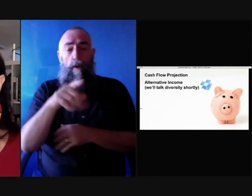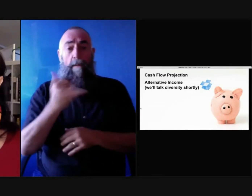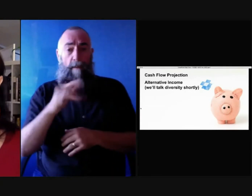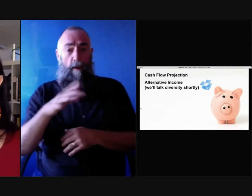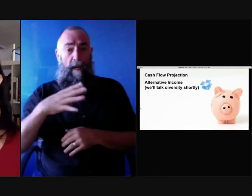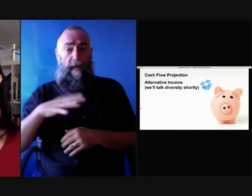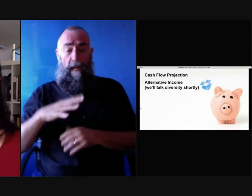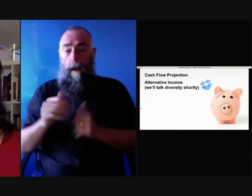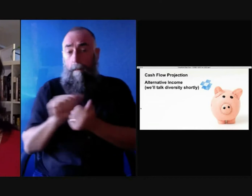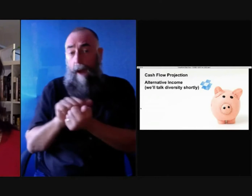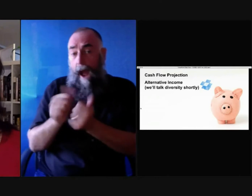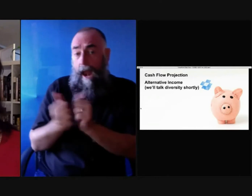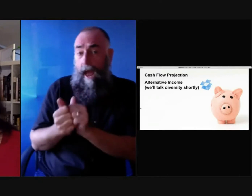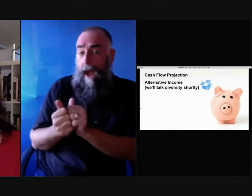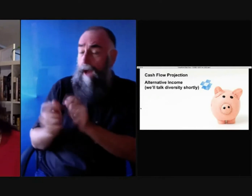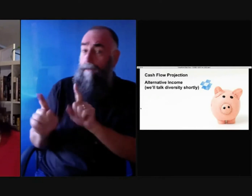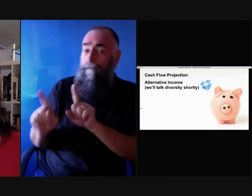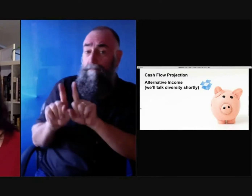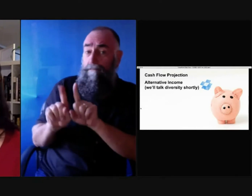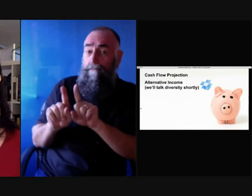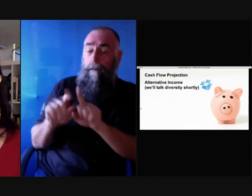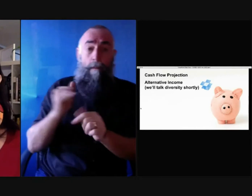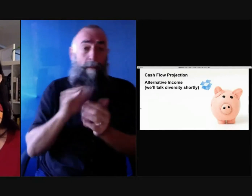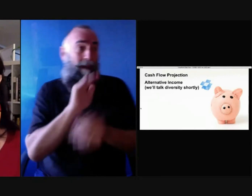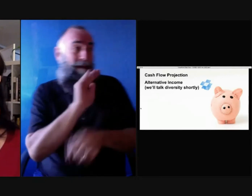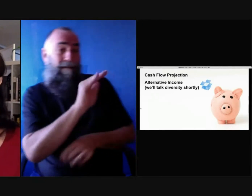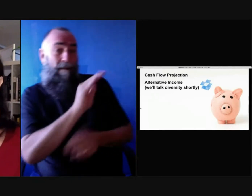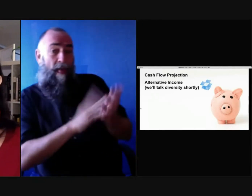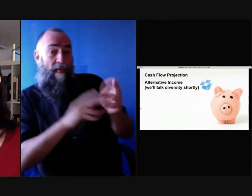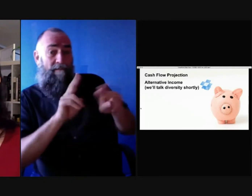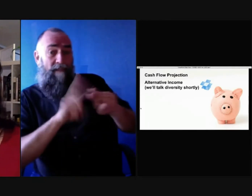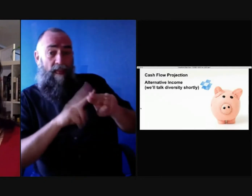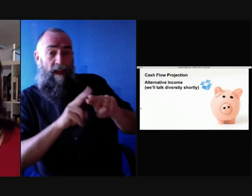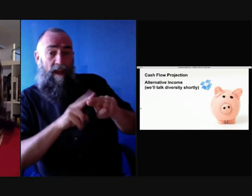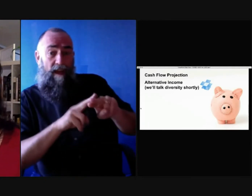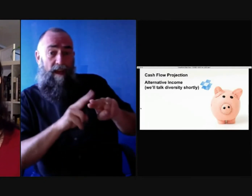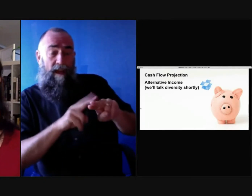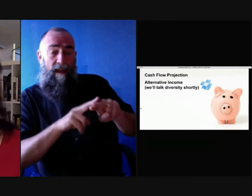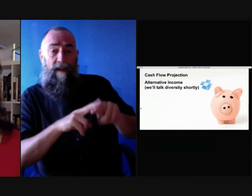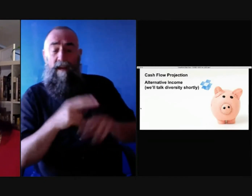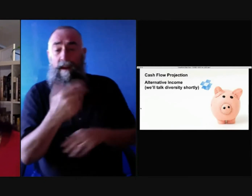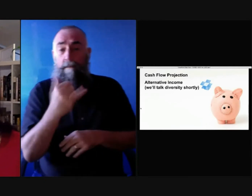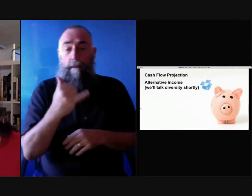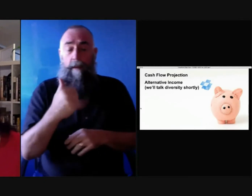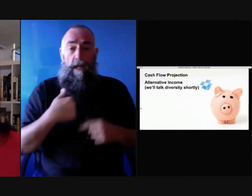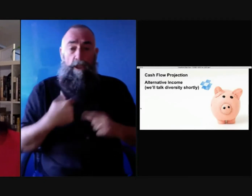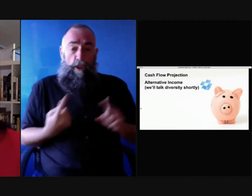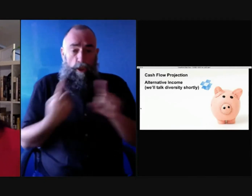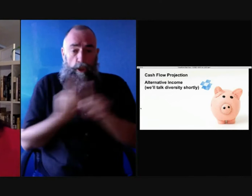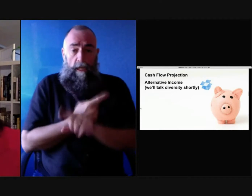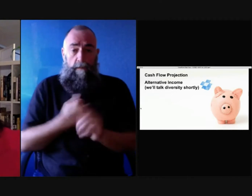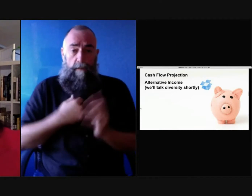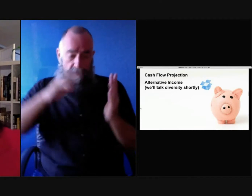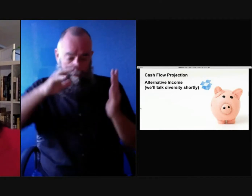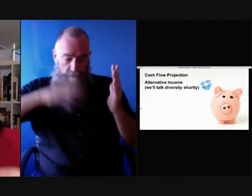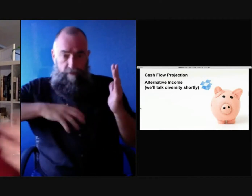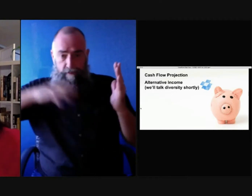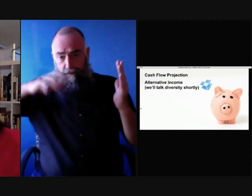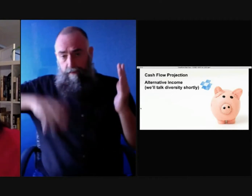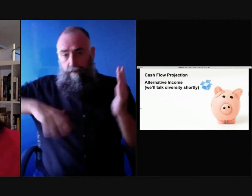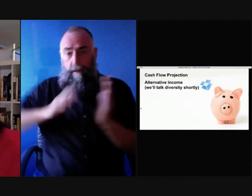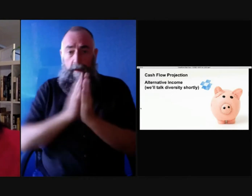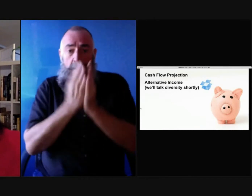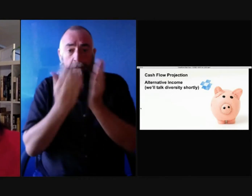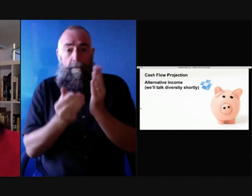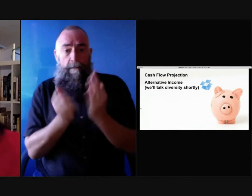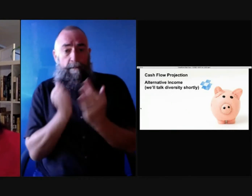partner or talk to your parents or change your CV in order to make you able to